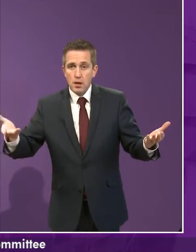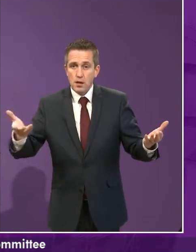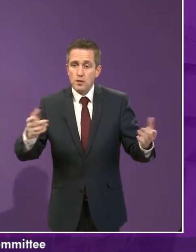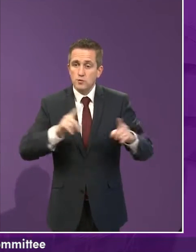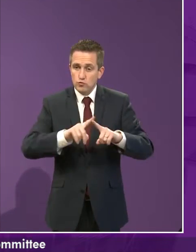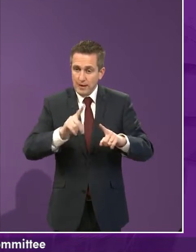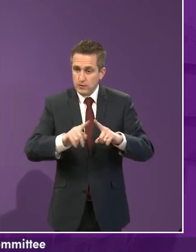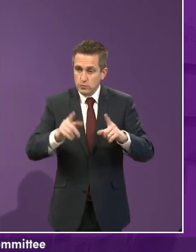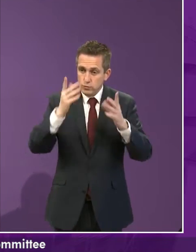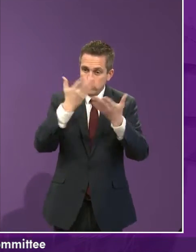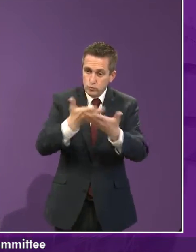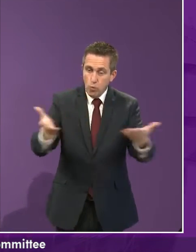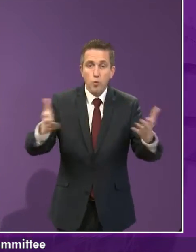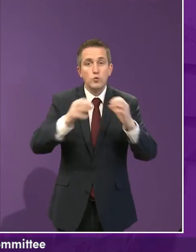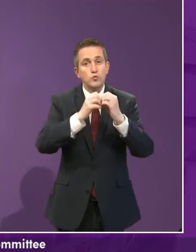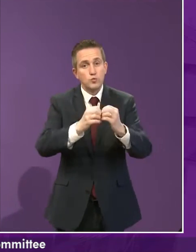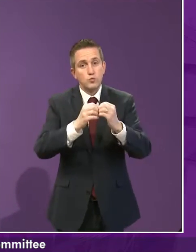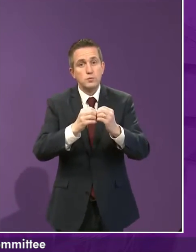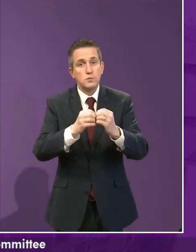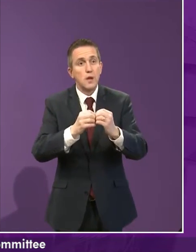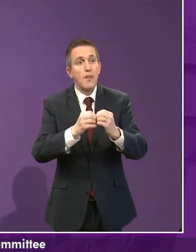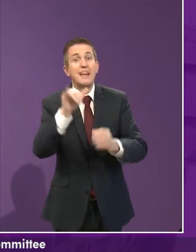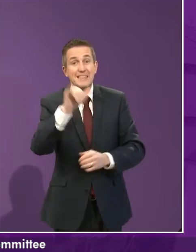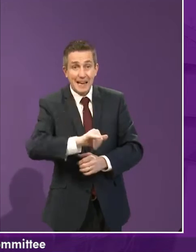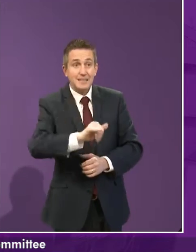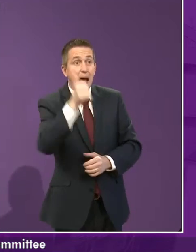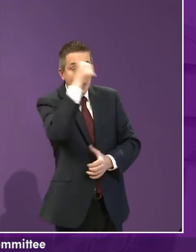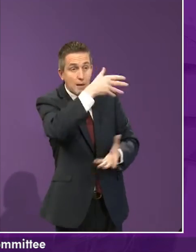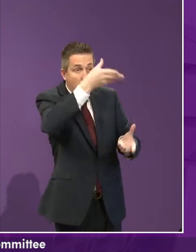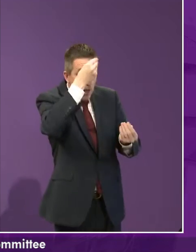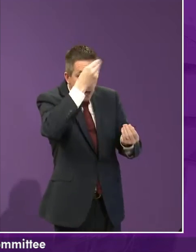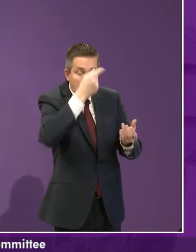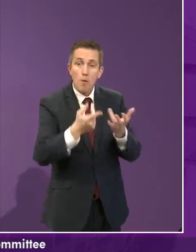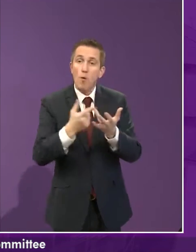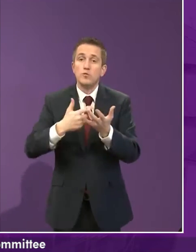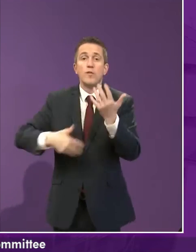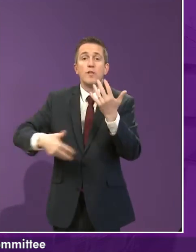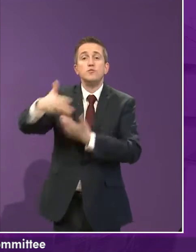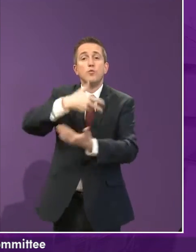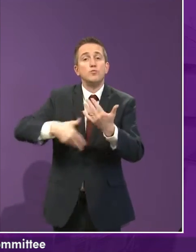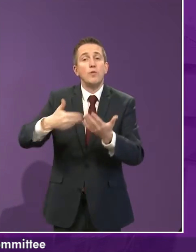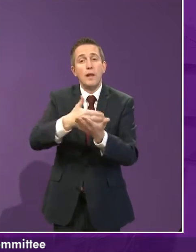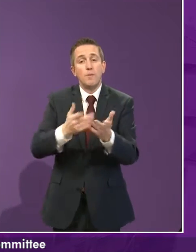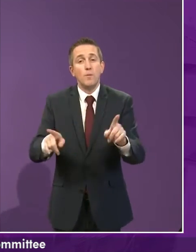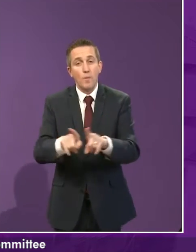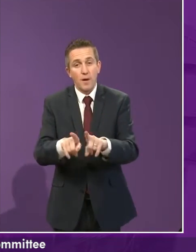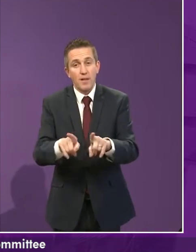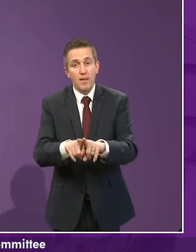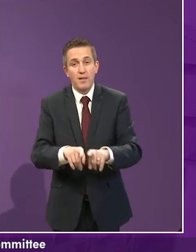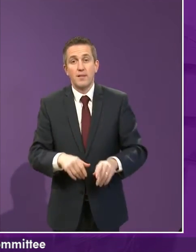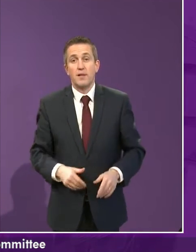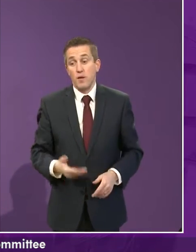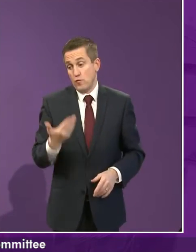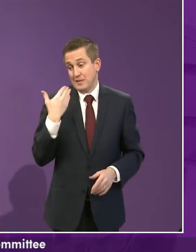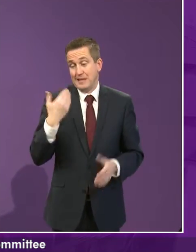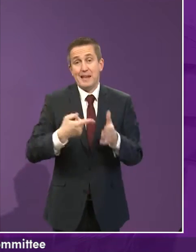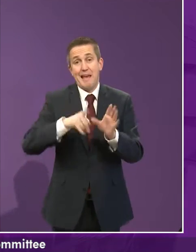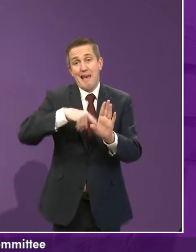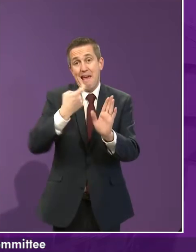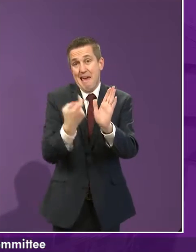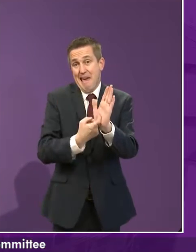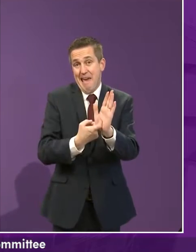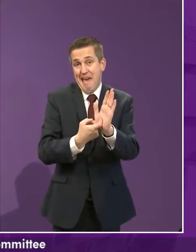single student that there's so much more than just the academic side of things. Within, recently we've had a brand new Air Campus